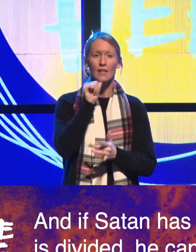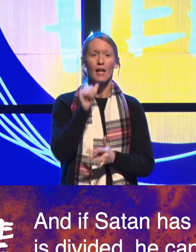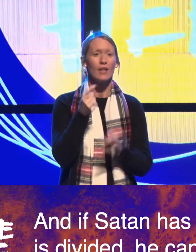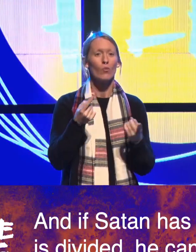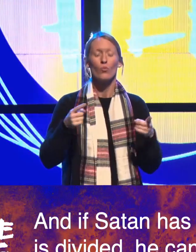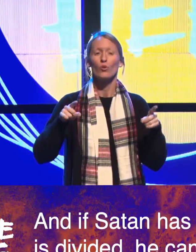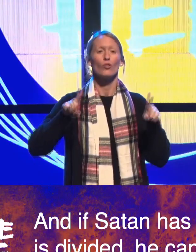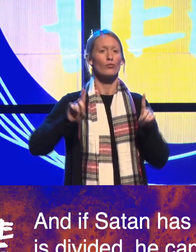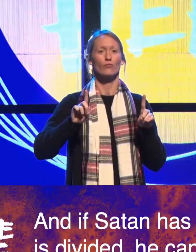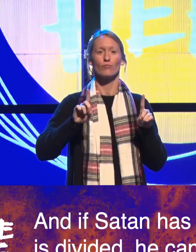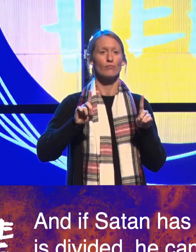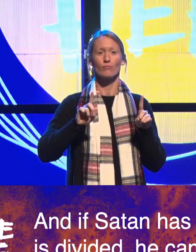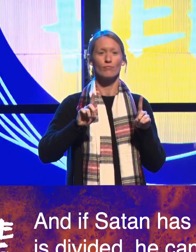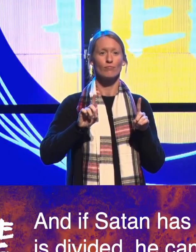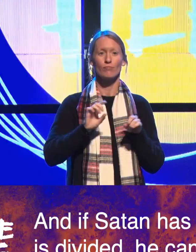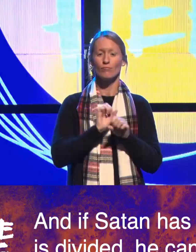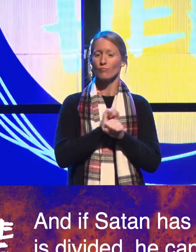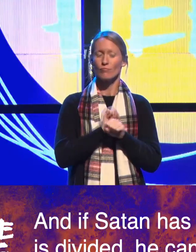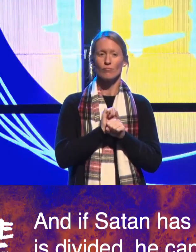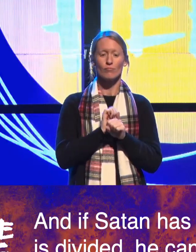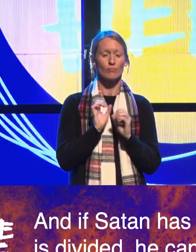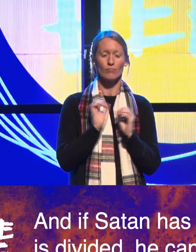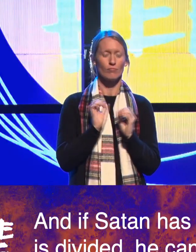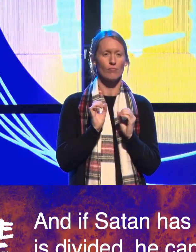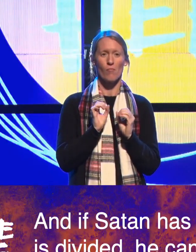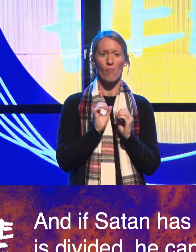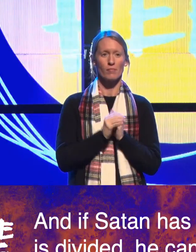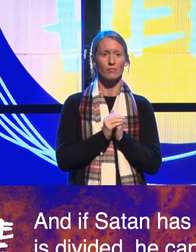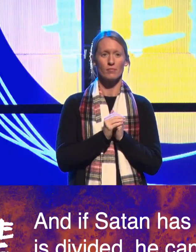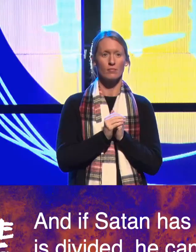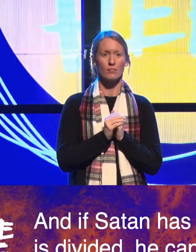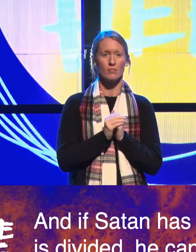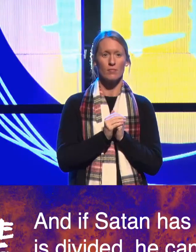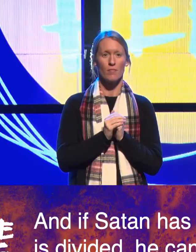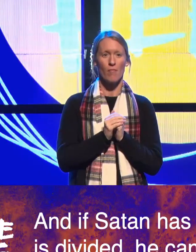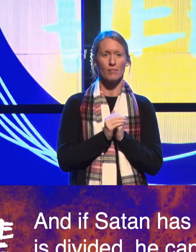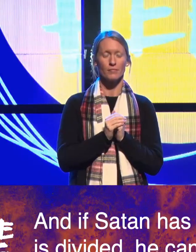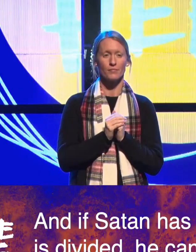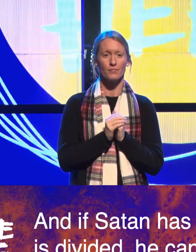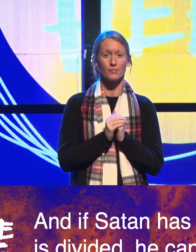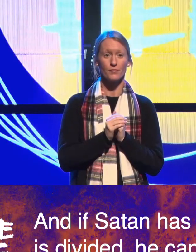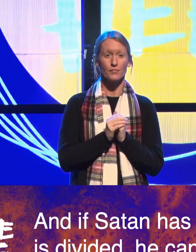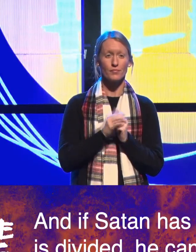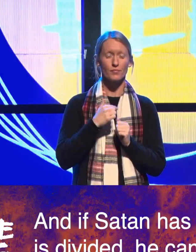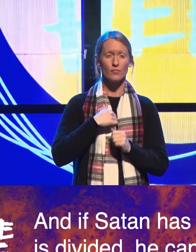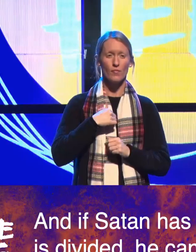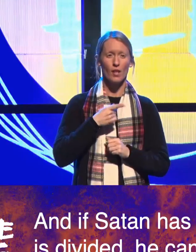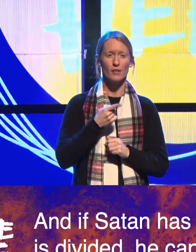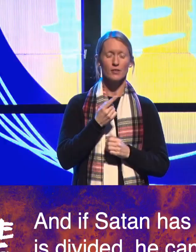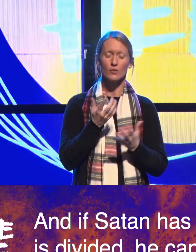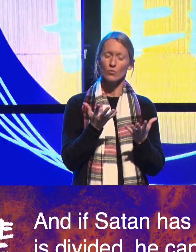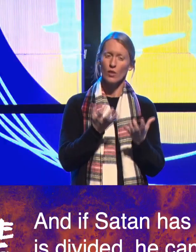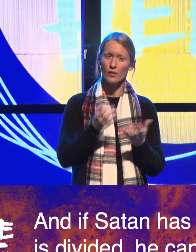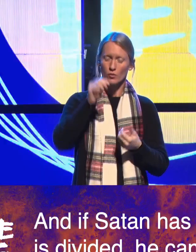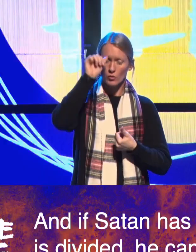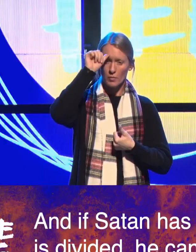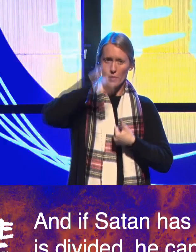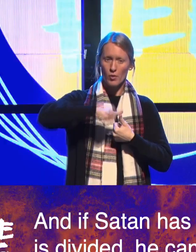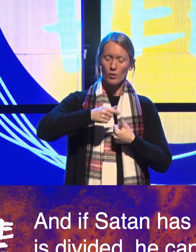works. That's not how it works. And here's what I want us to recognize as we head into 2025.